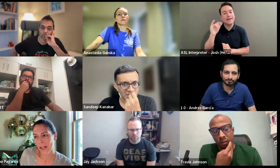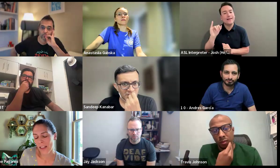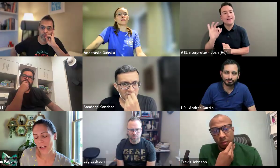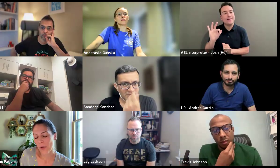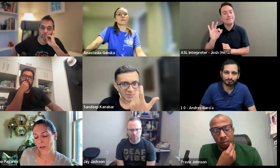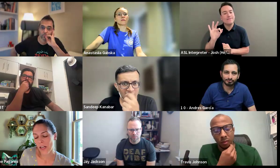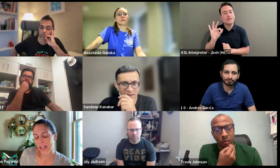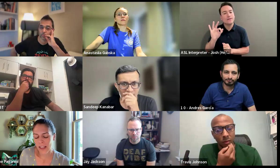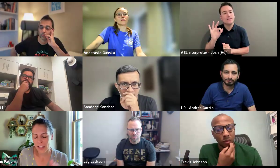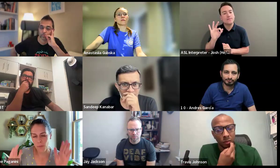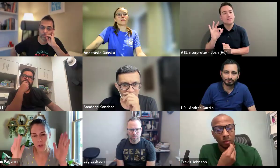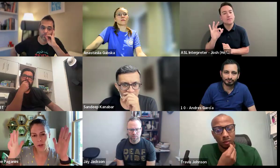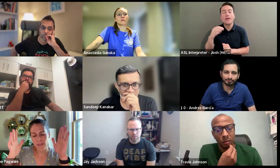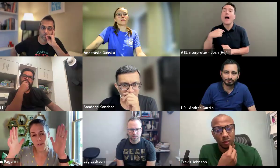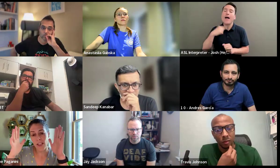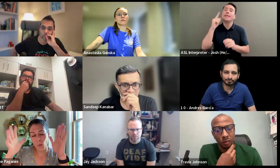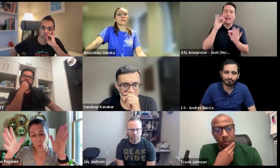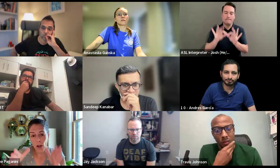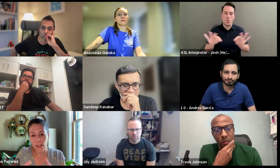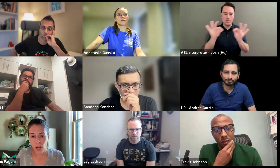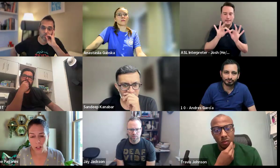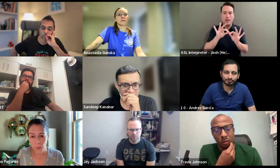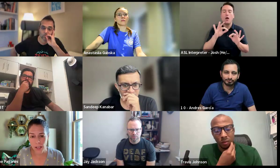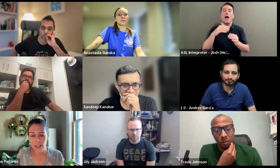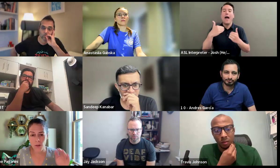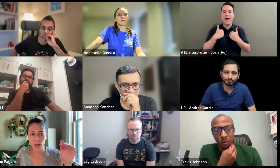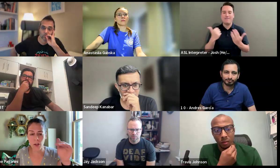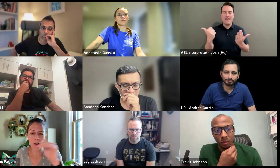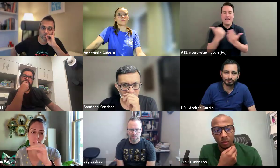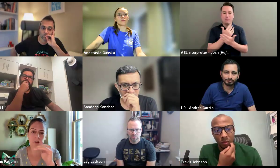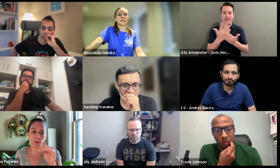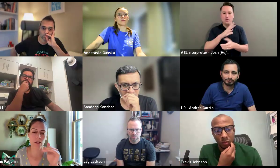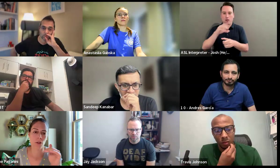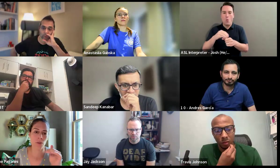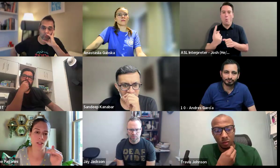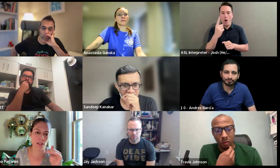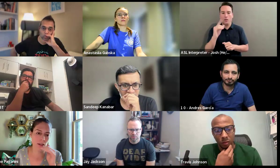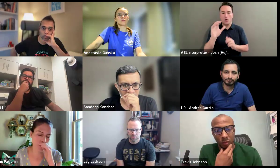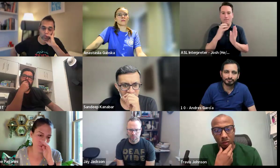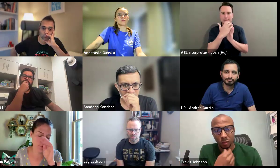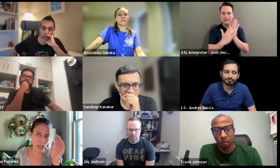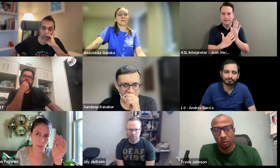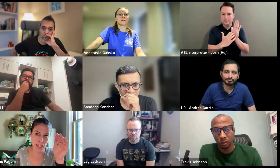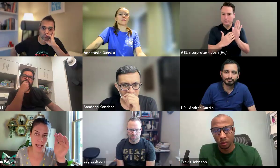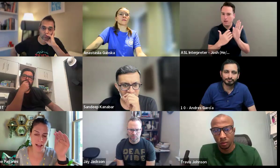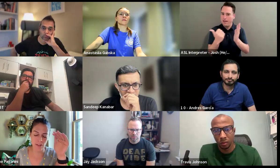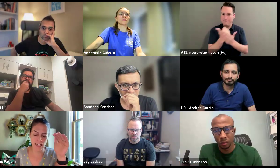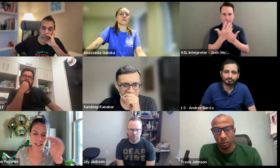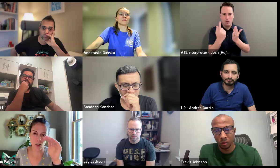I think we could like I think it's important to have everything in one document. We could kind of make it and we maybe like having like